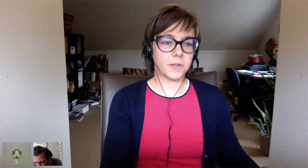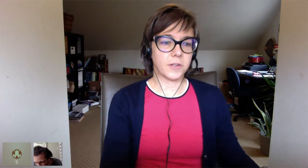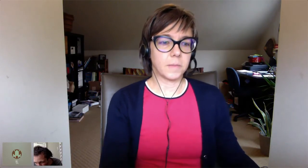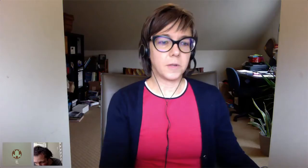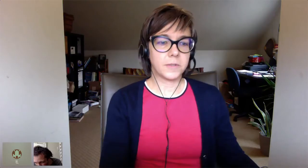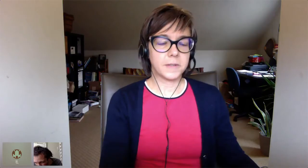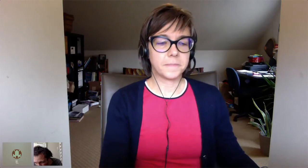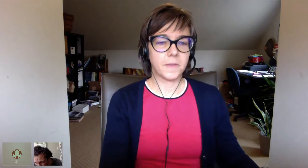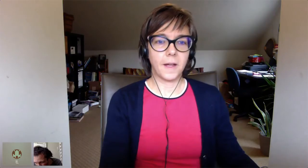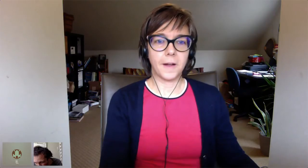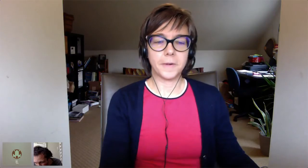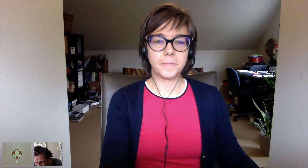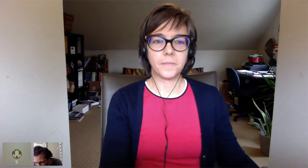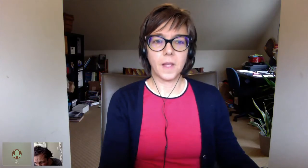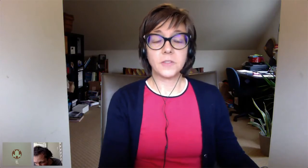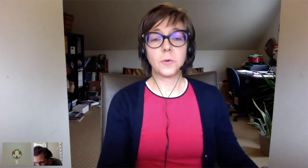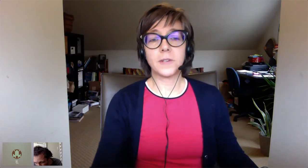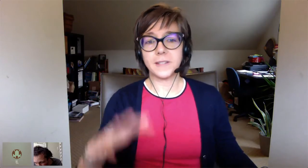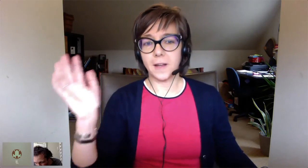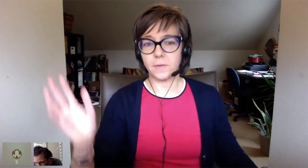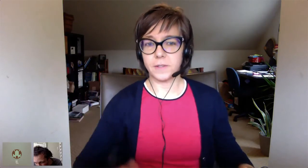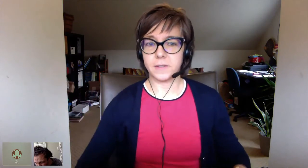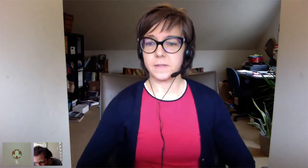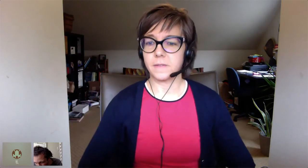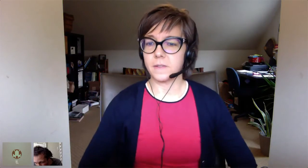going to mute. So we're testing out this